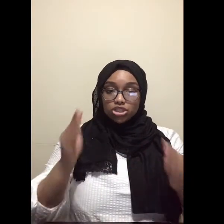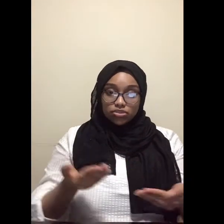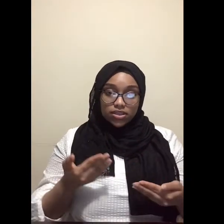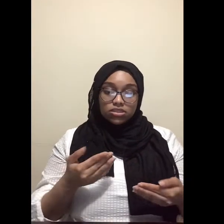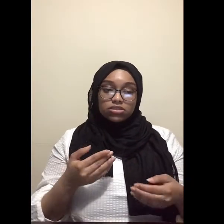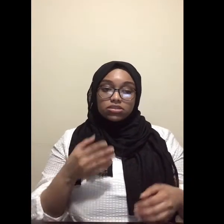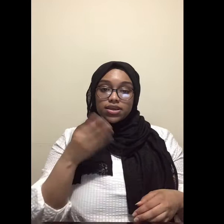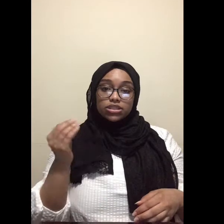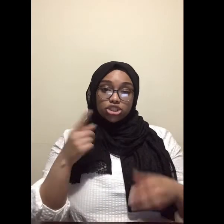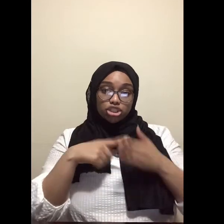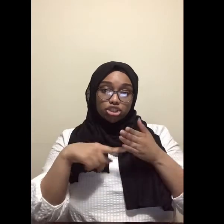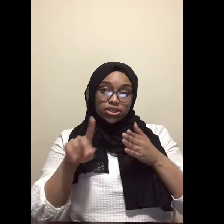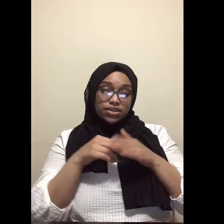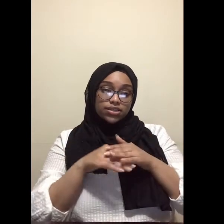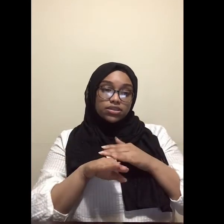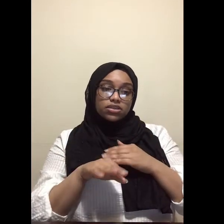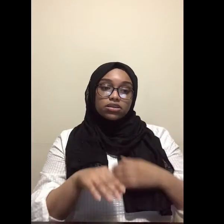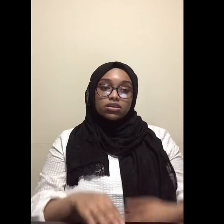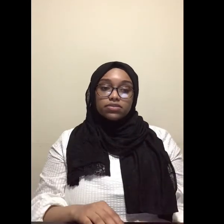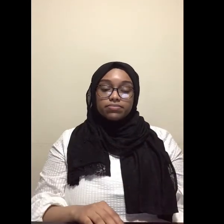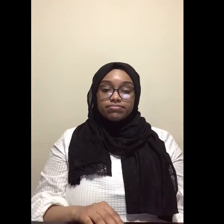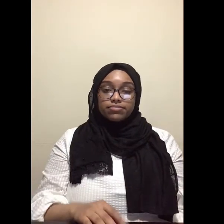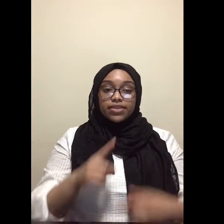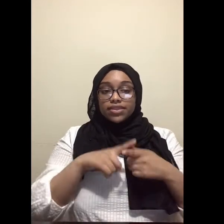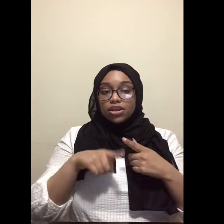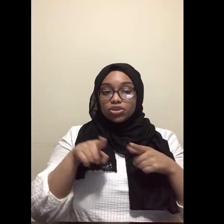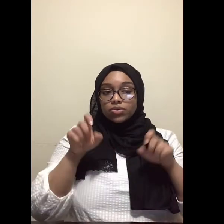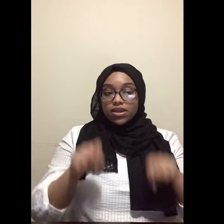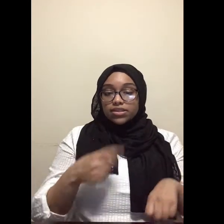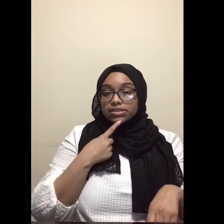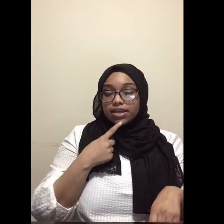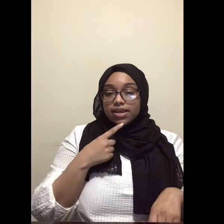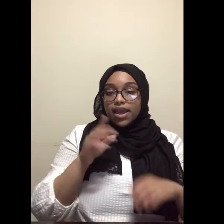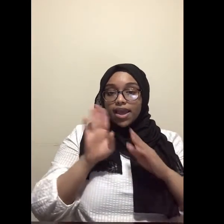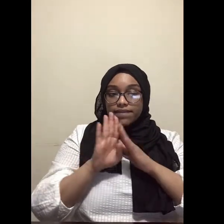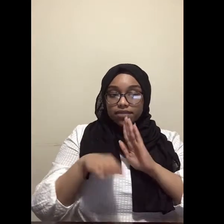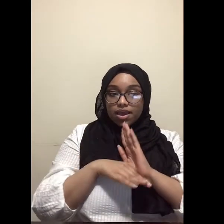Then you can say 30 minutes is to go over